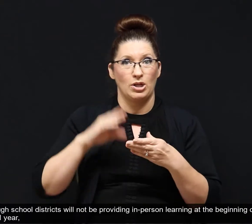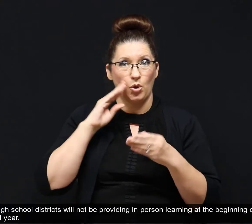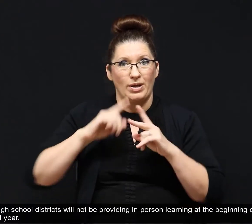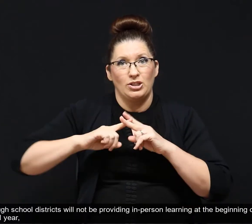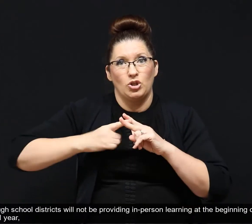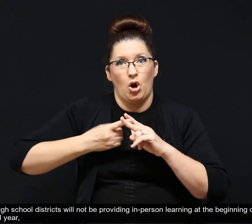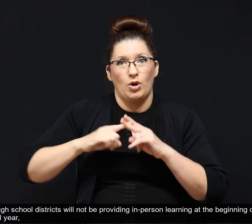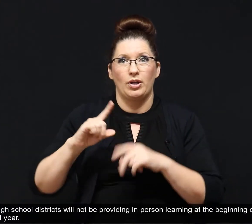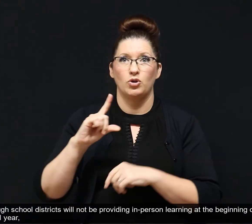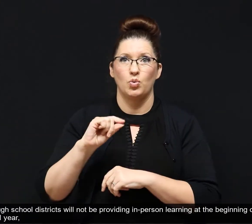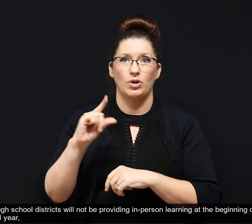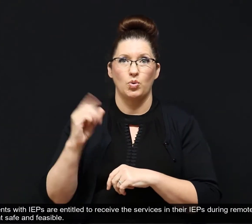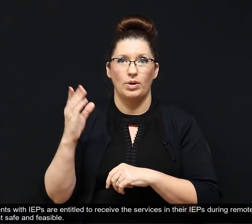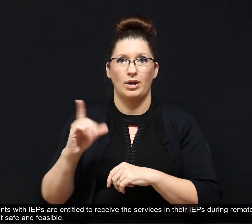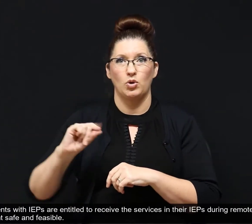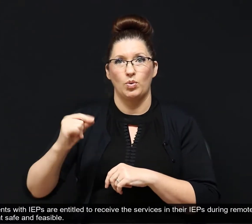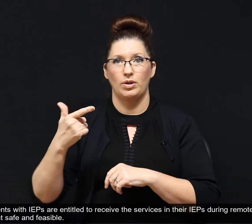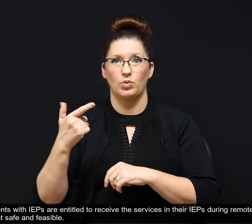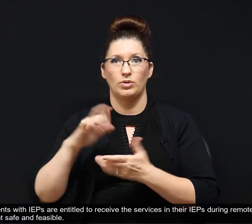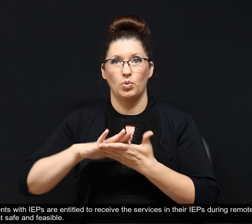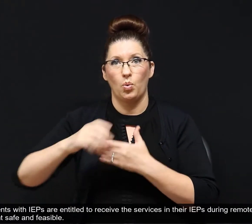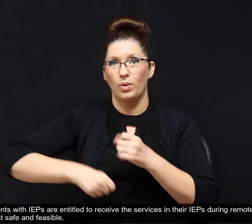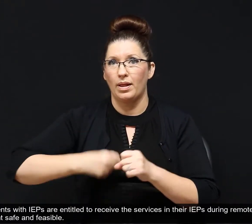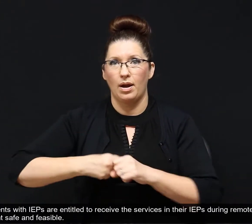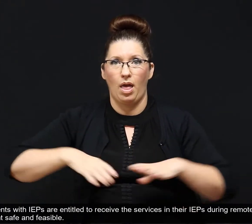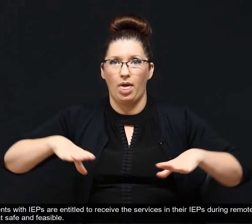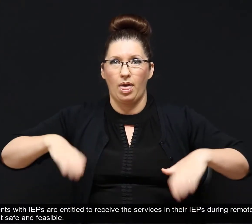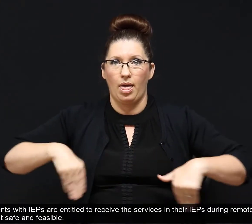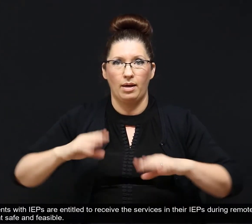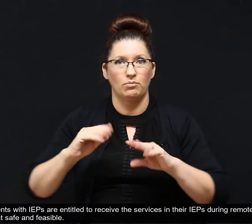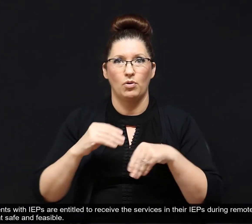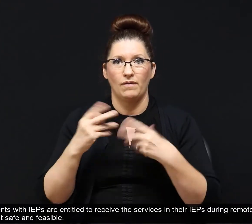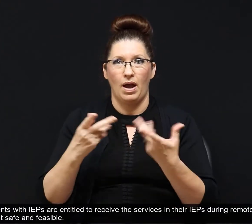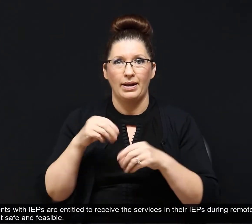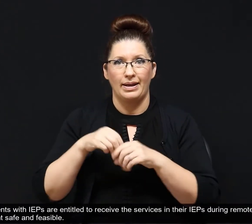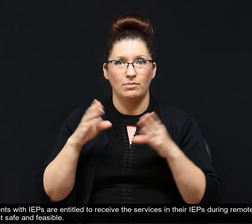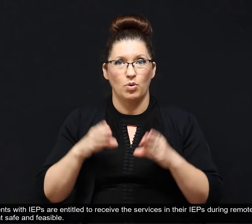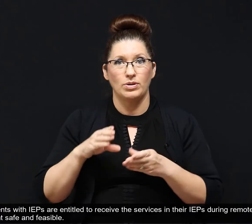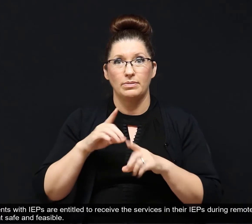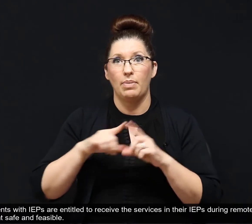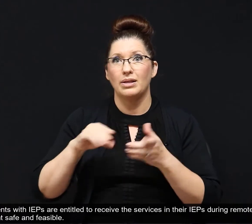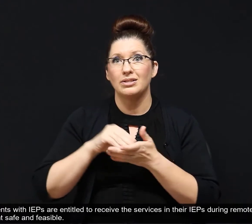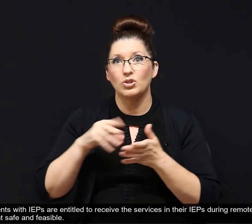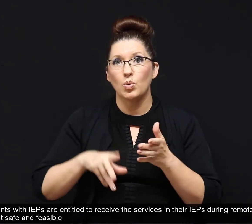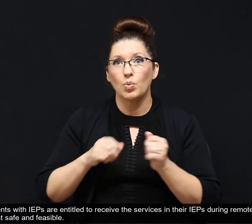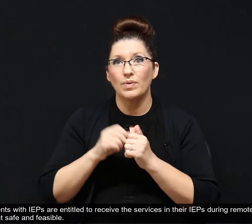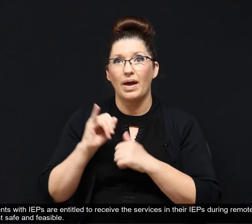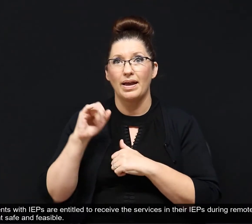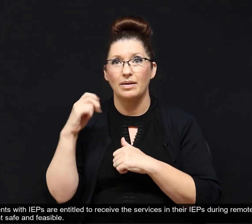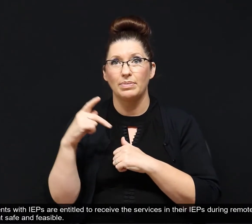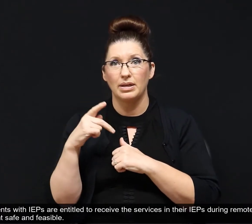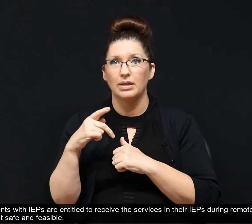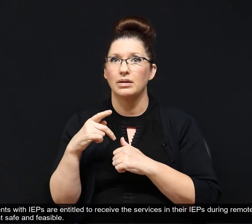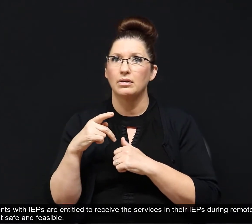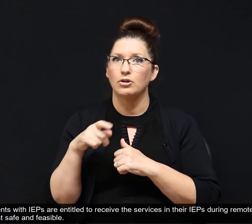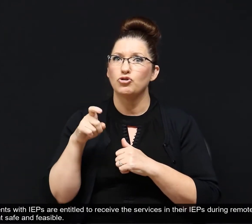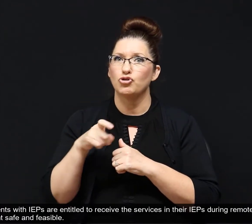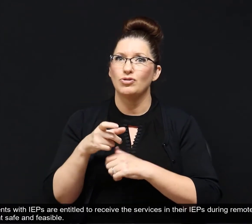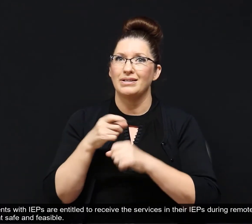school year, students with IEPs are entitled to receive the services in their IEPs during remote learning to the